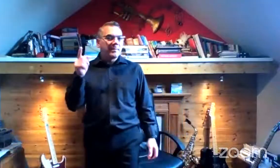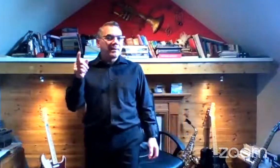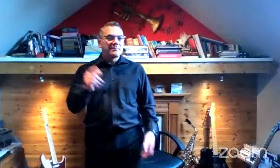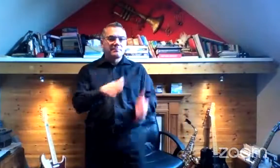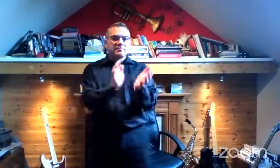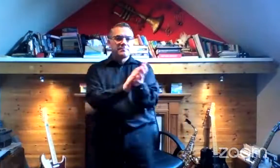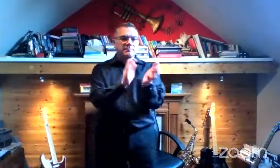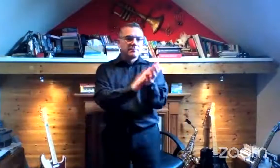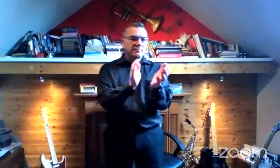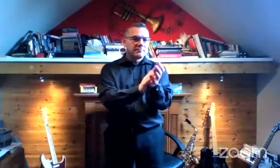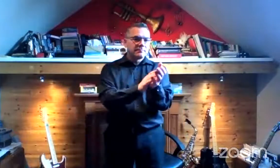bah, bah.